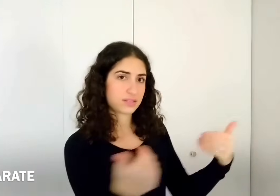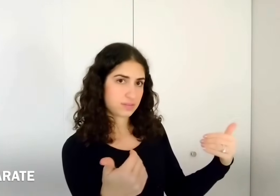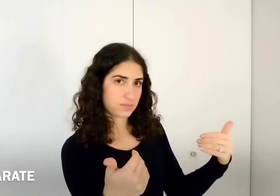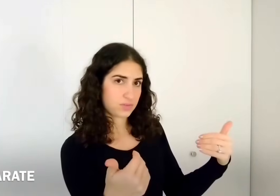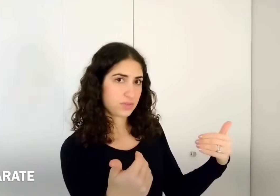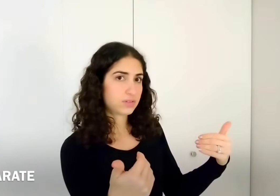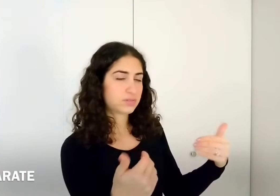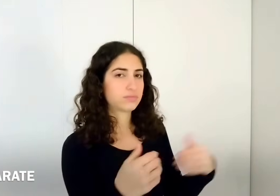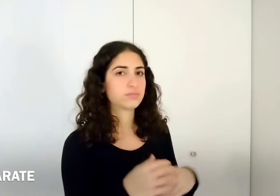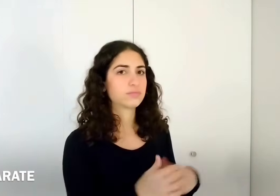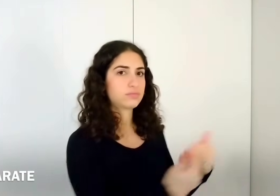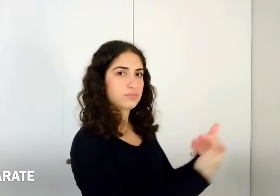Separate.